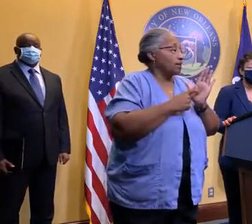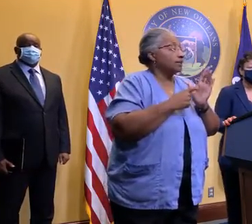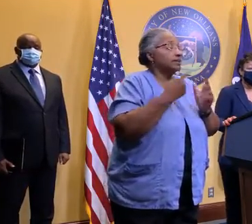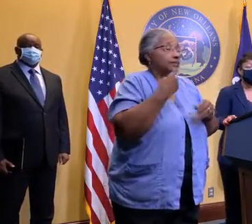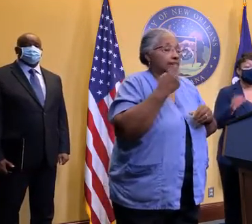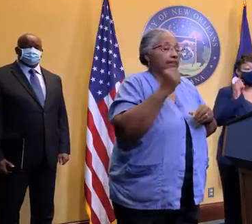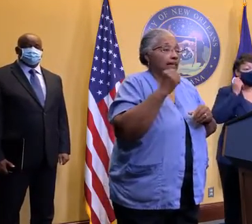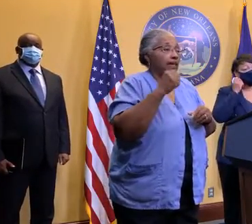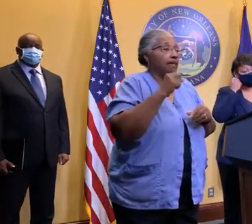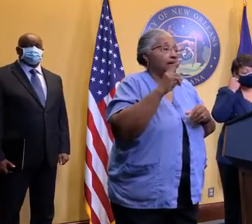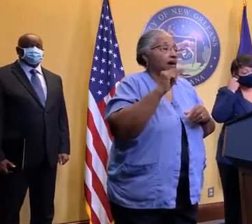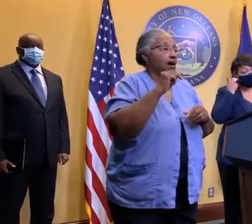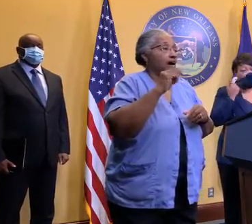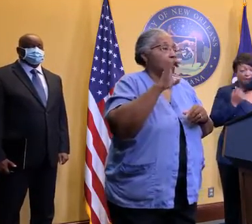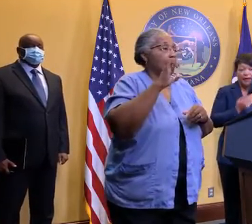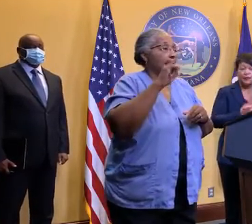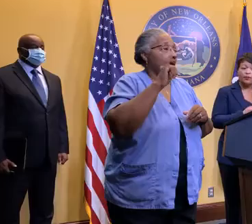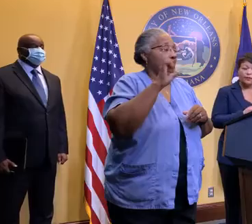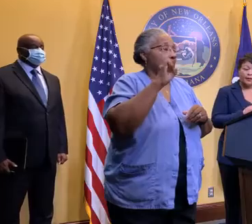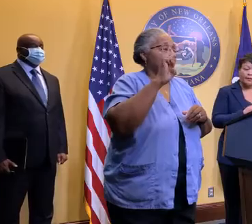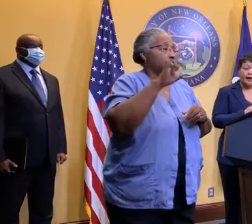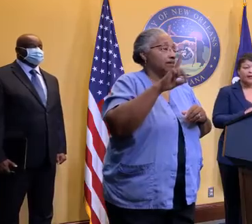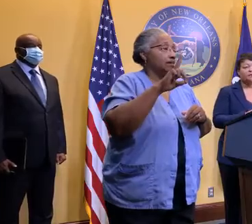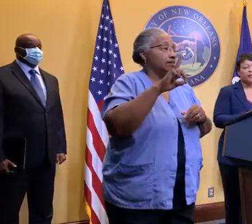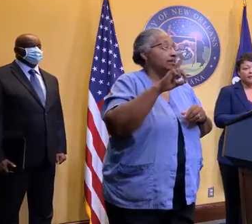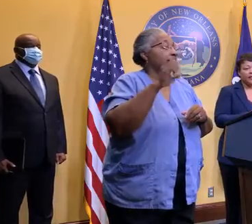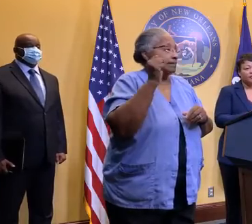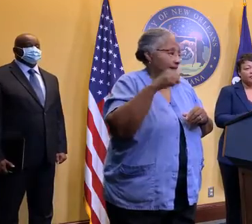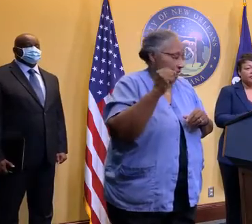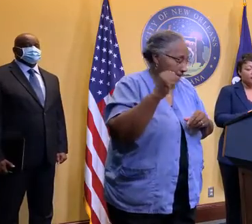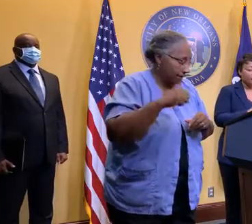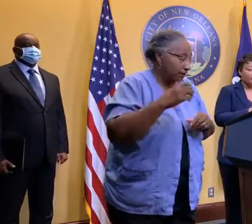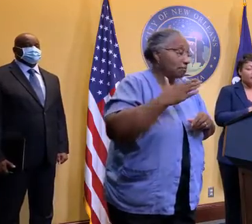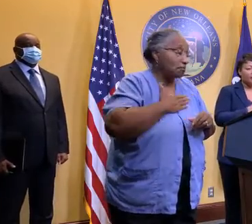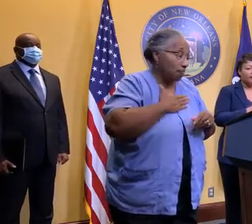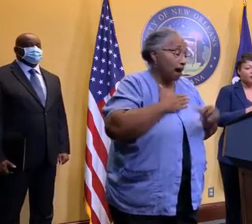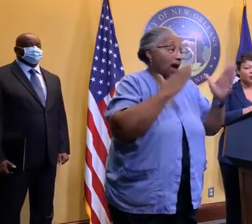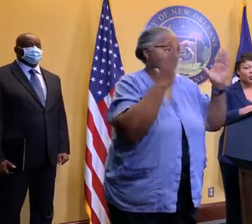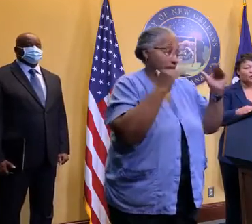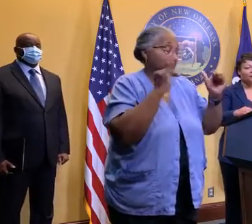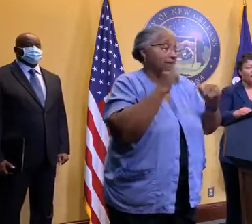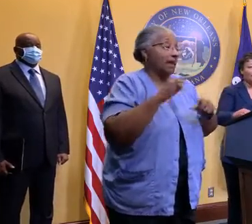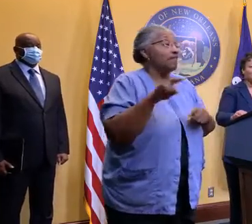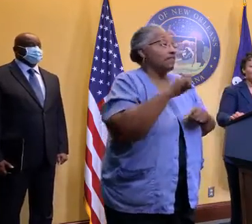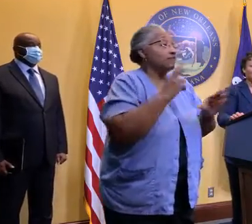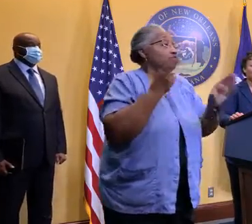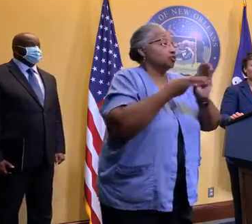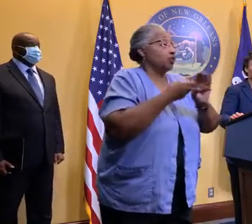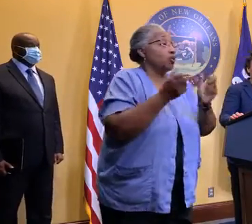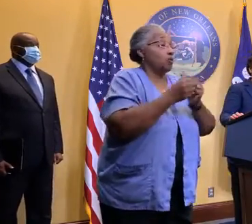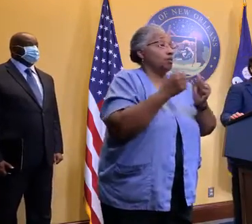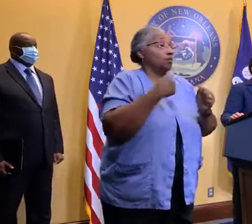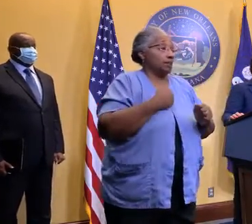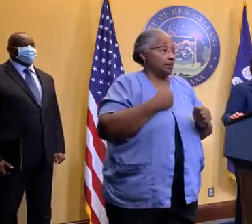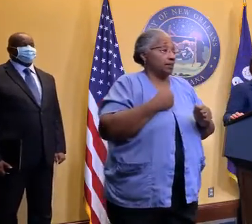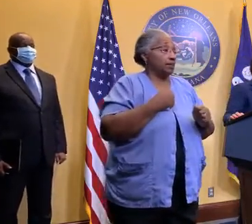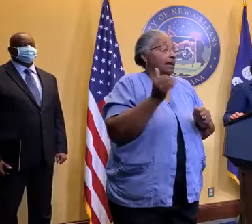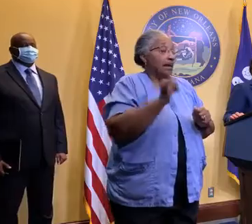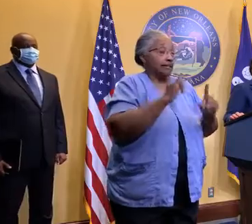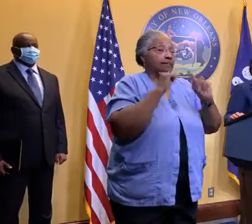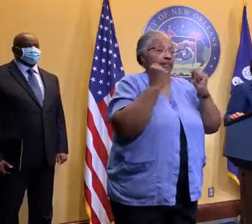a are furlough. unclassified employees, and yes, ma'am, it would be my expectation that they join me as a team, as